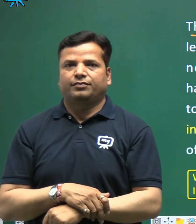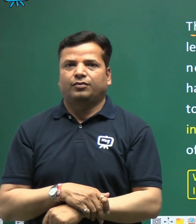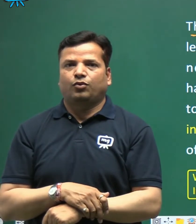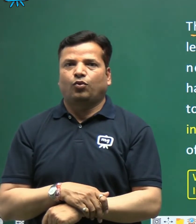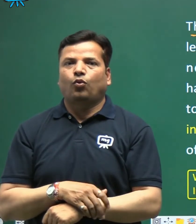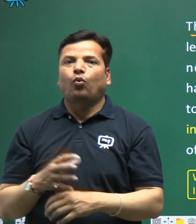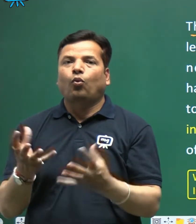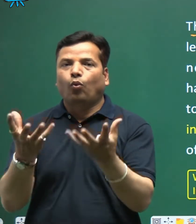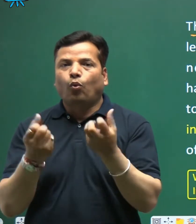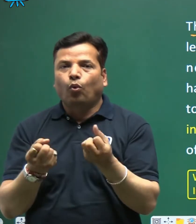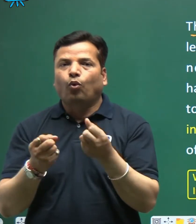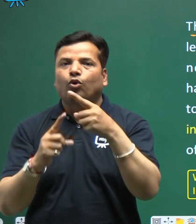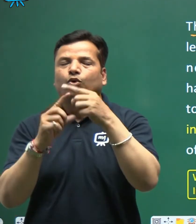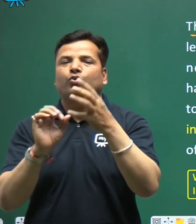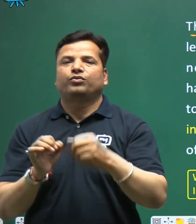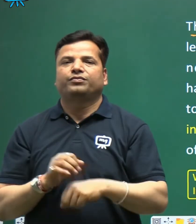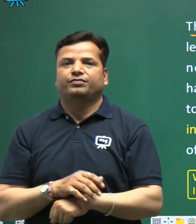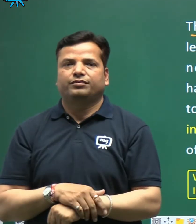want to